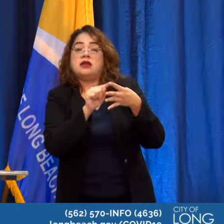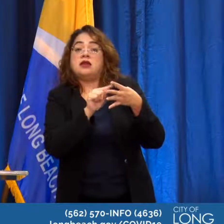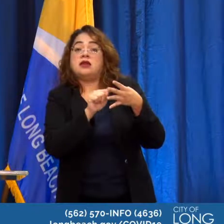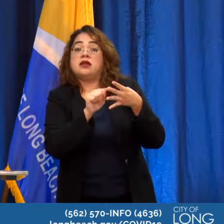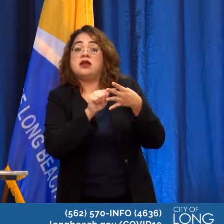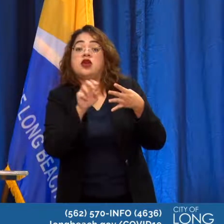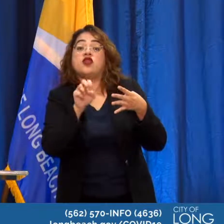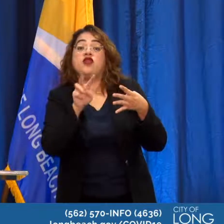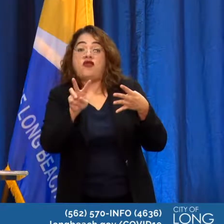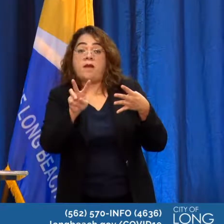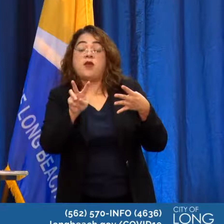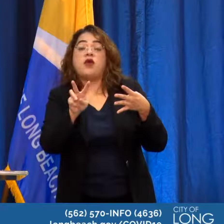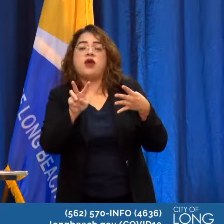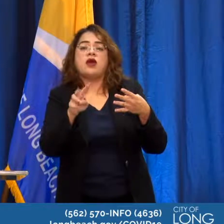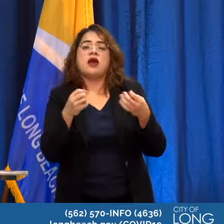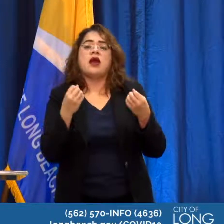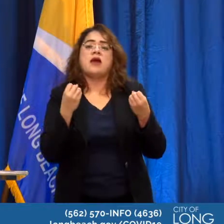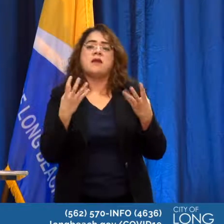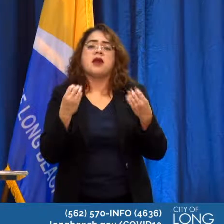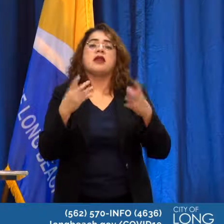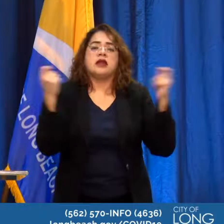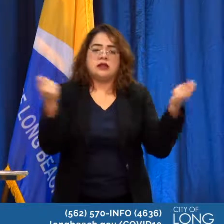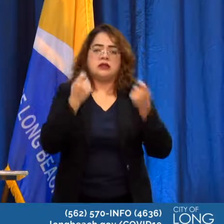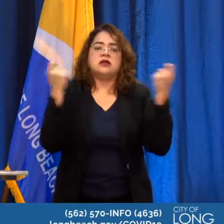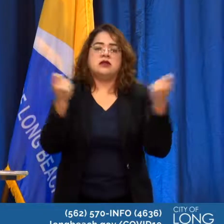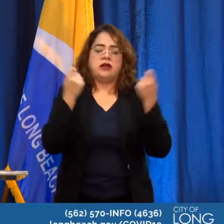number of celebratory events. So we had,